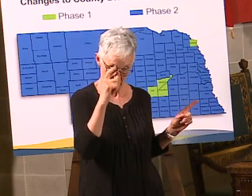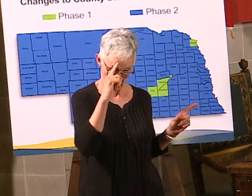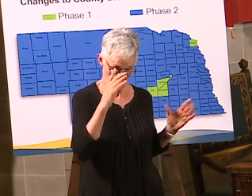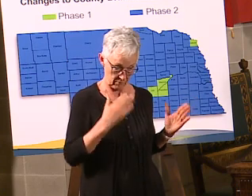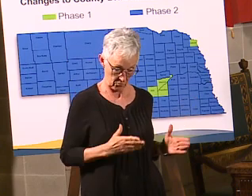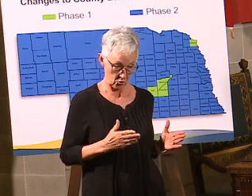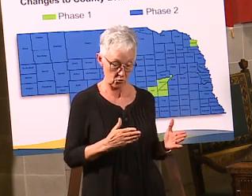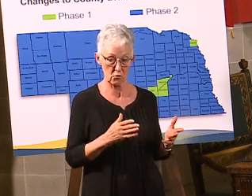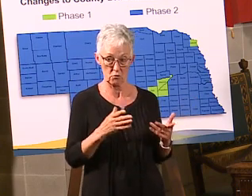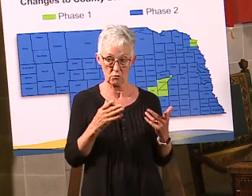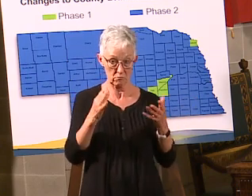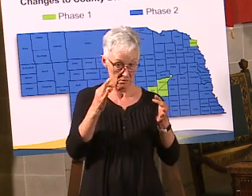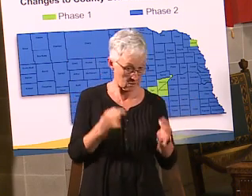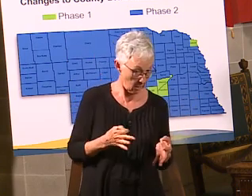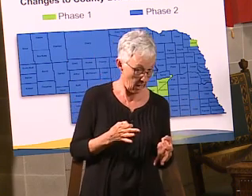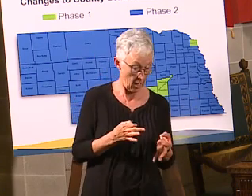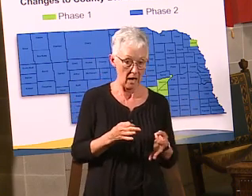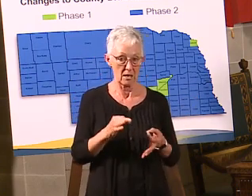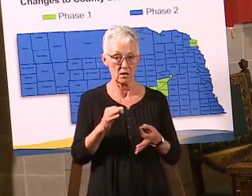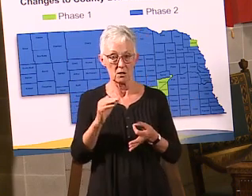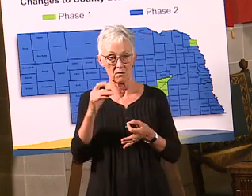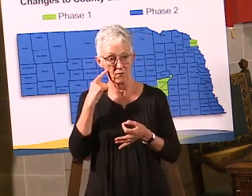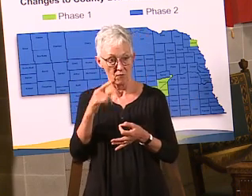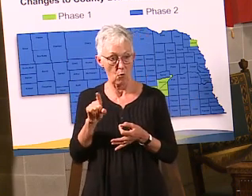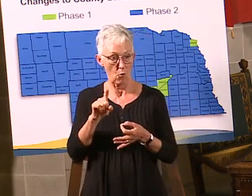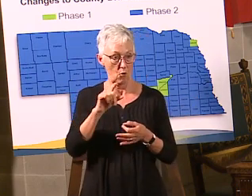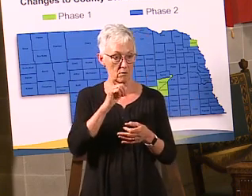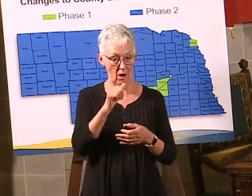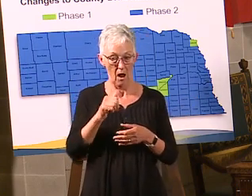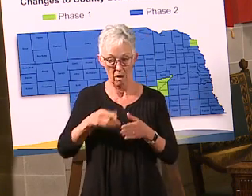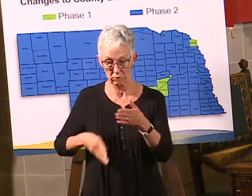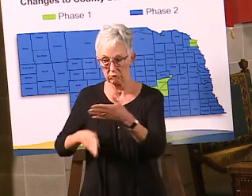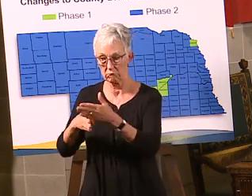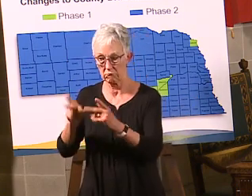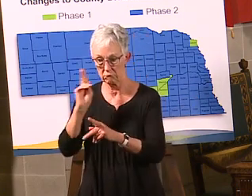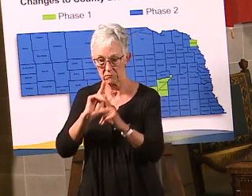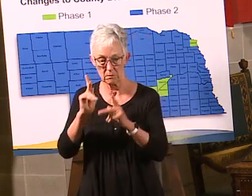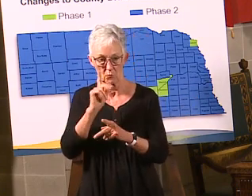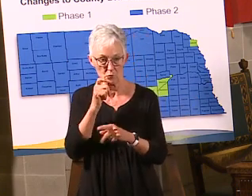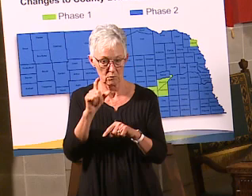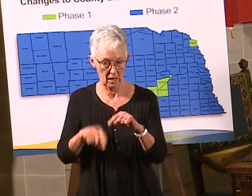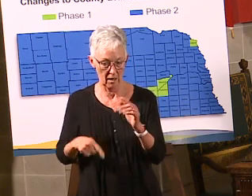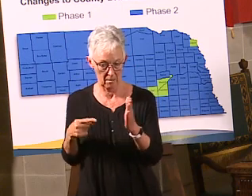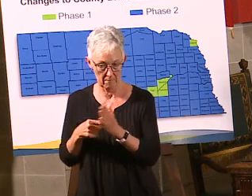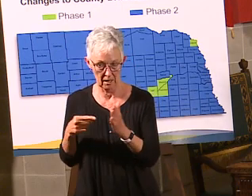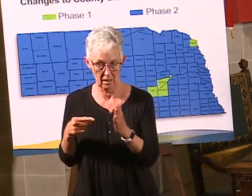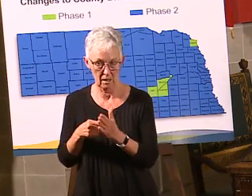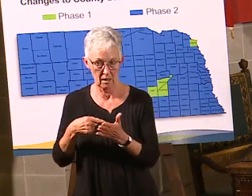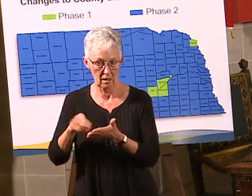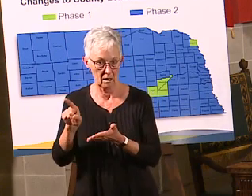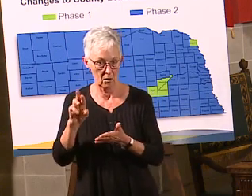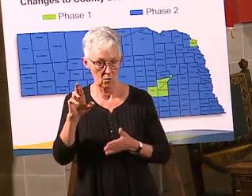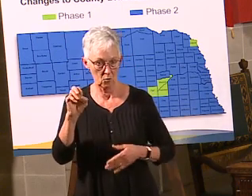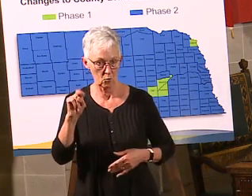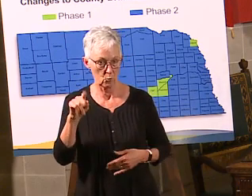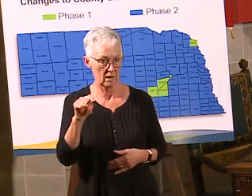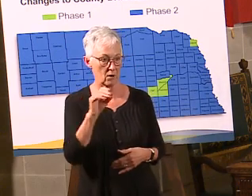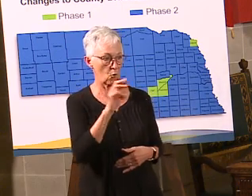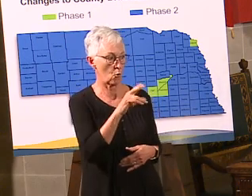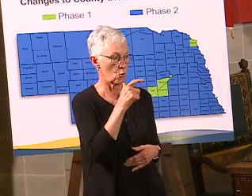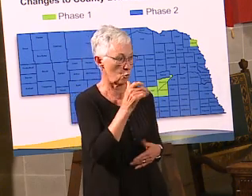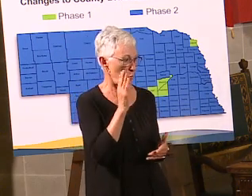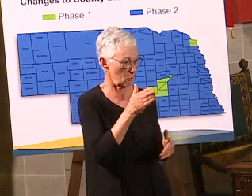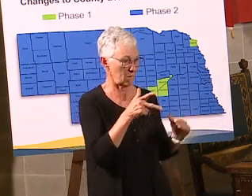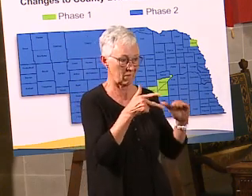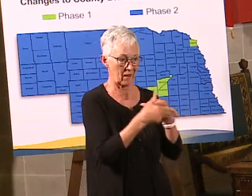shutoffs? What is the governor doing to assist Nebraskans who are financially impacted by coronavirus and could face eviction or utility shutoff when the moratorium